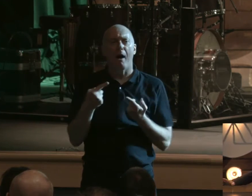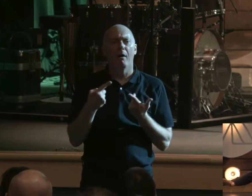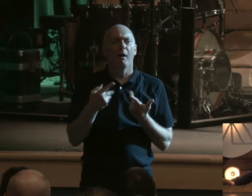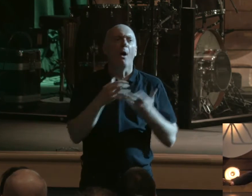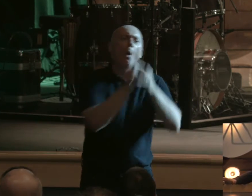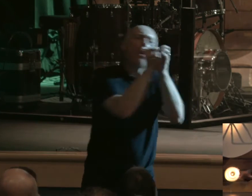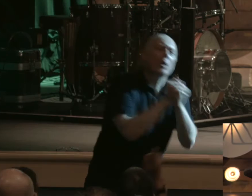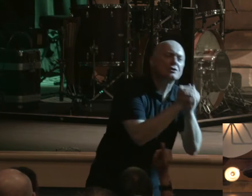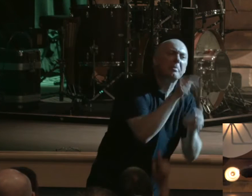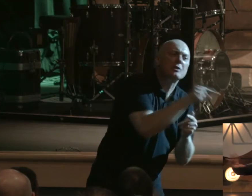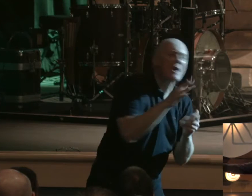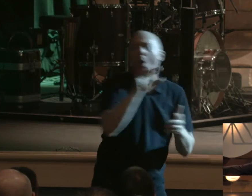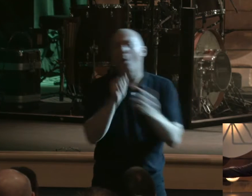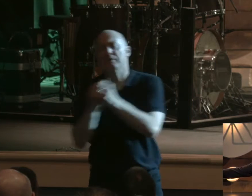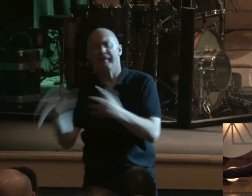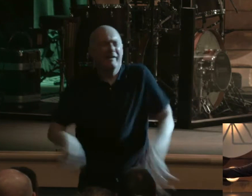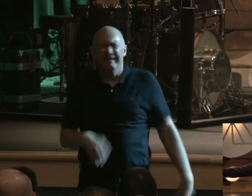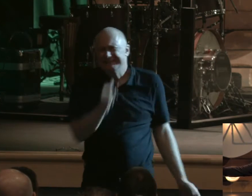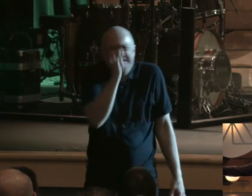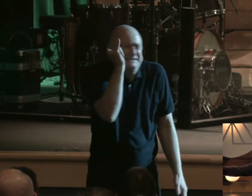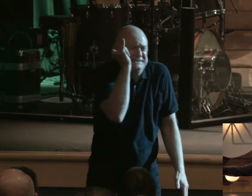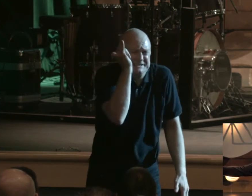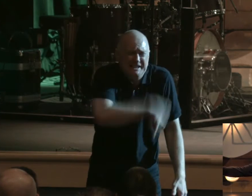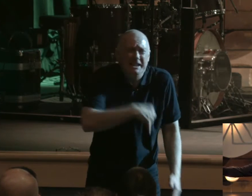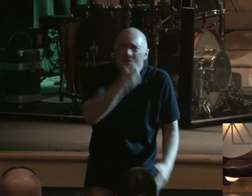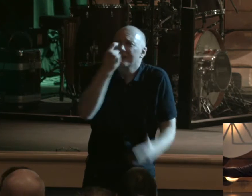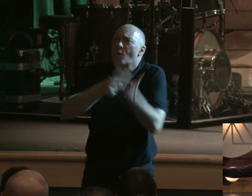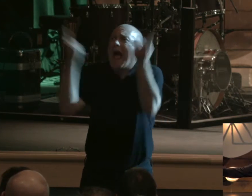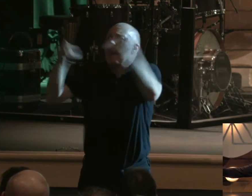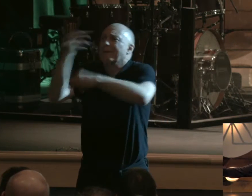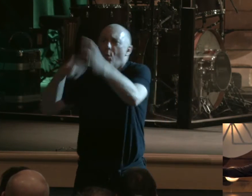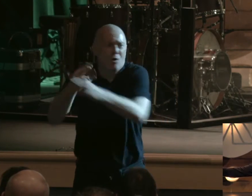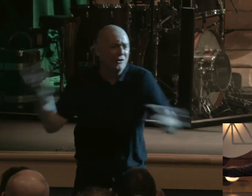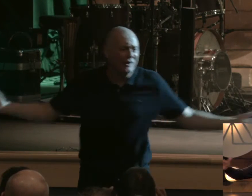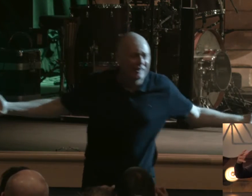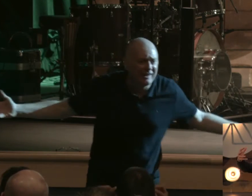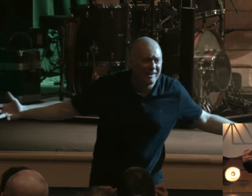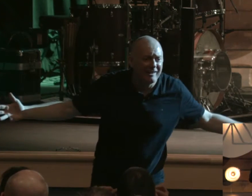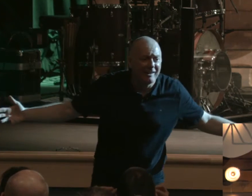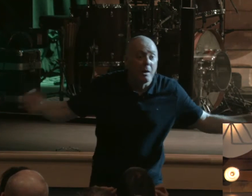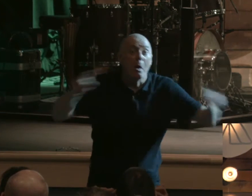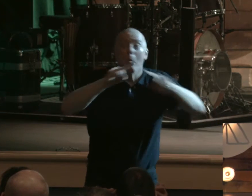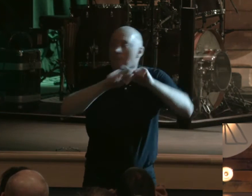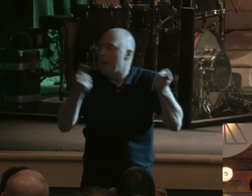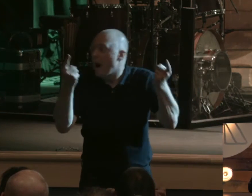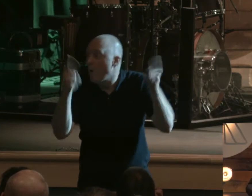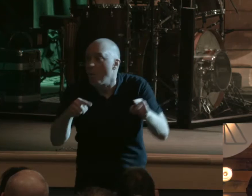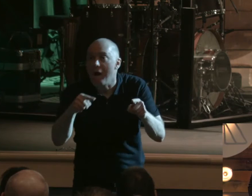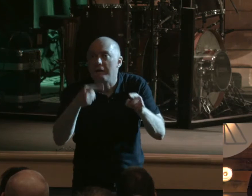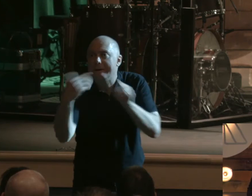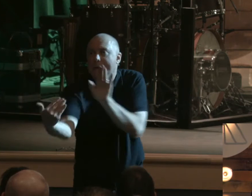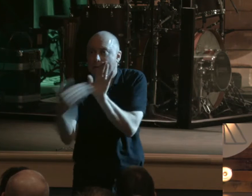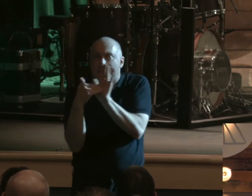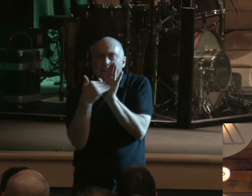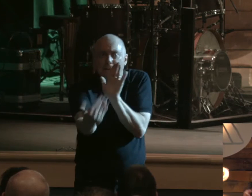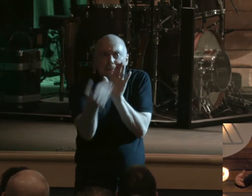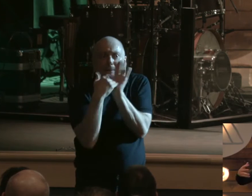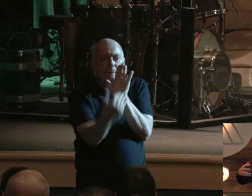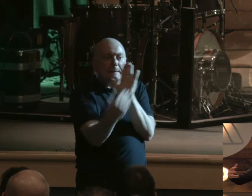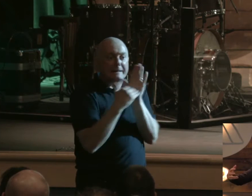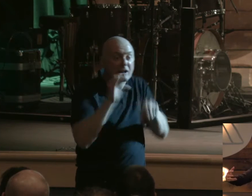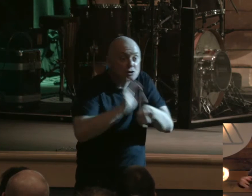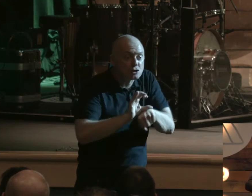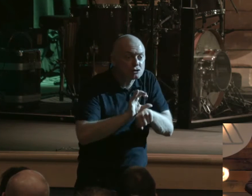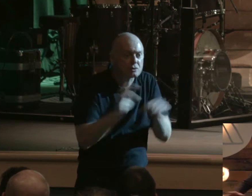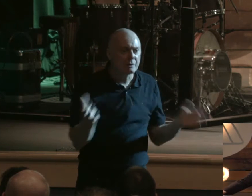how worship styles should be. It's just so ridiculous in light of everything else that's happening. But when the opposition comes for the persecuted church and